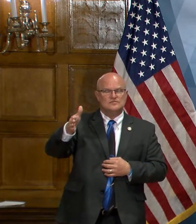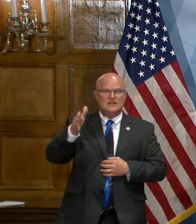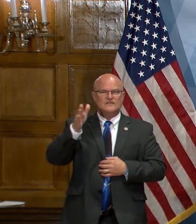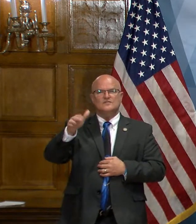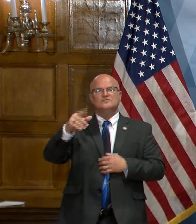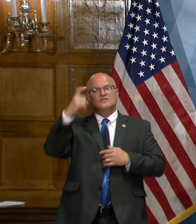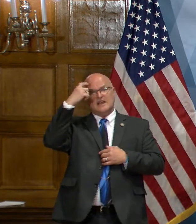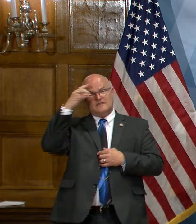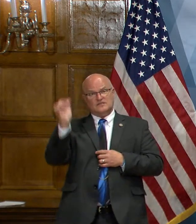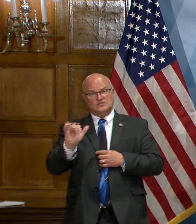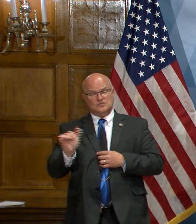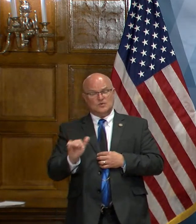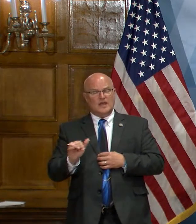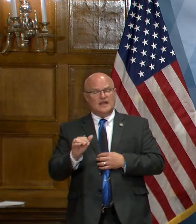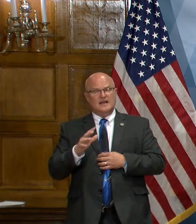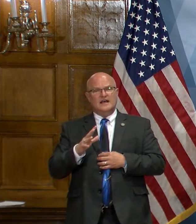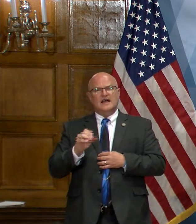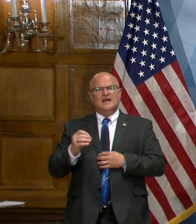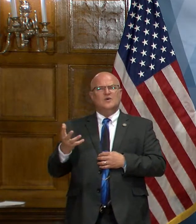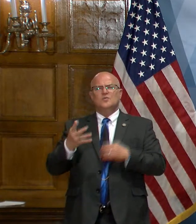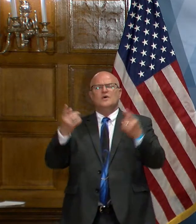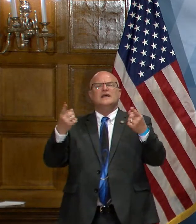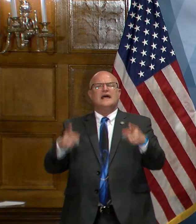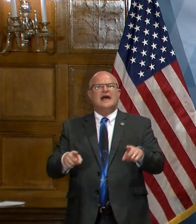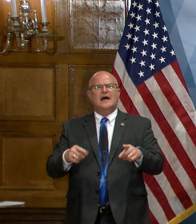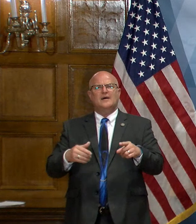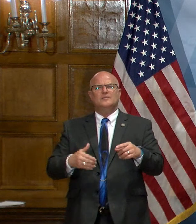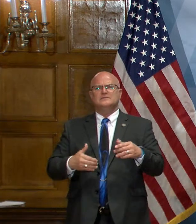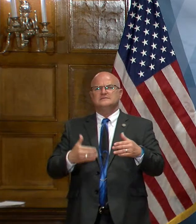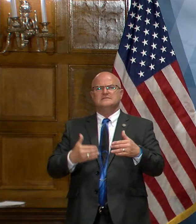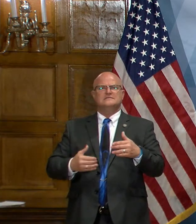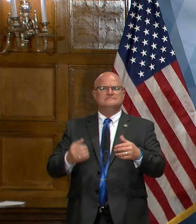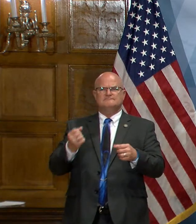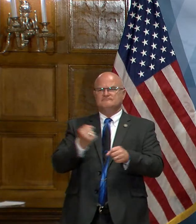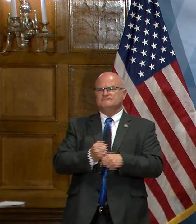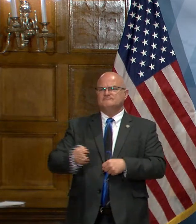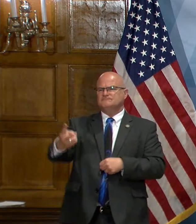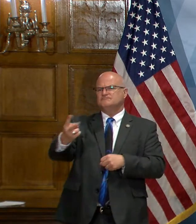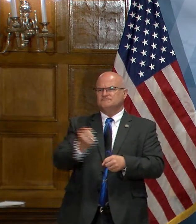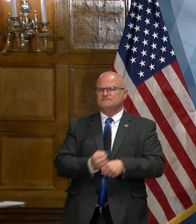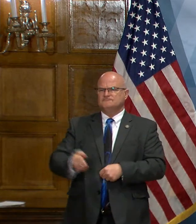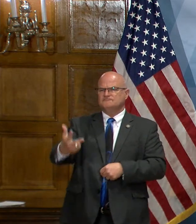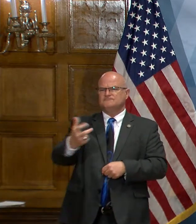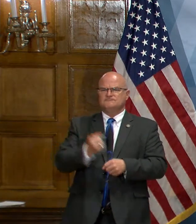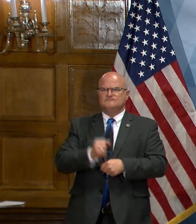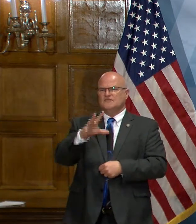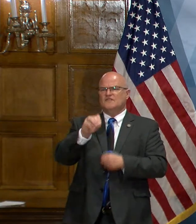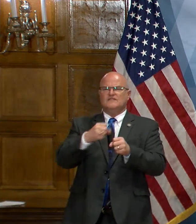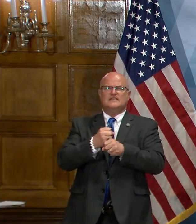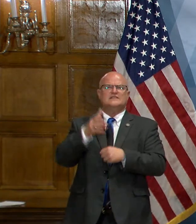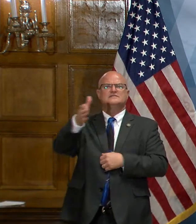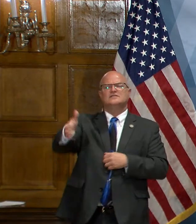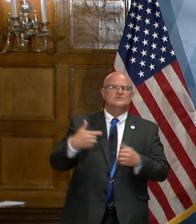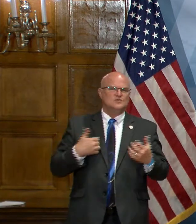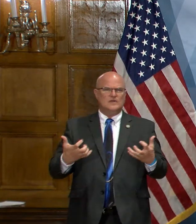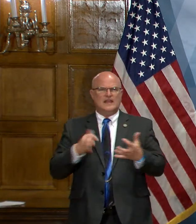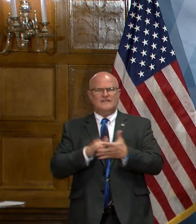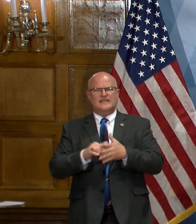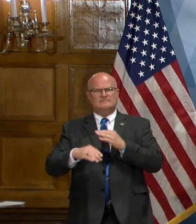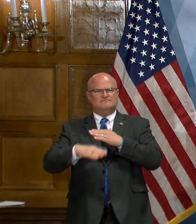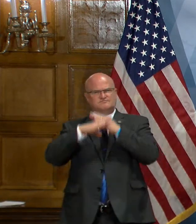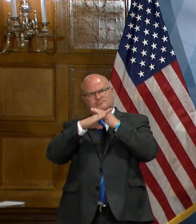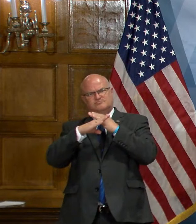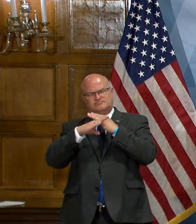as well, and what happens in the next 50 years, and do you want to have those kind